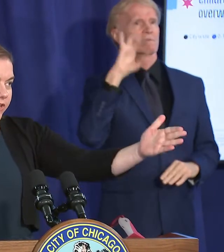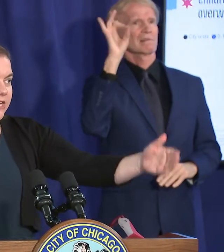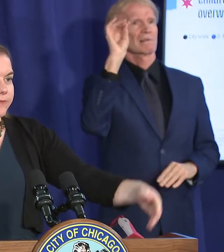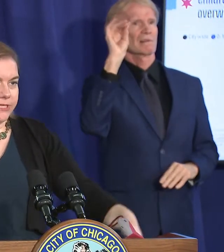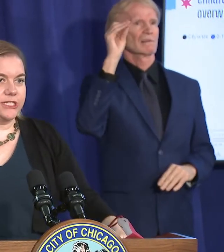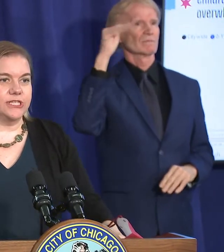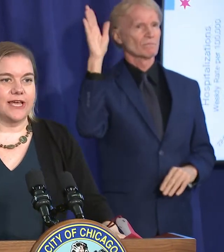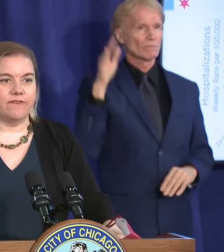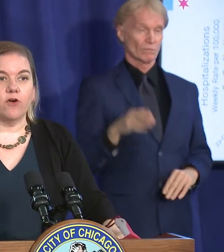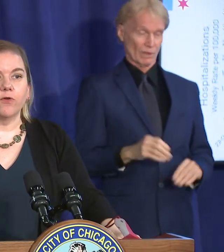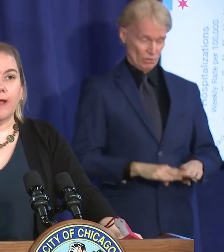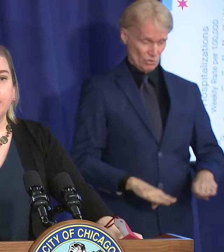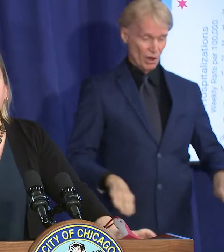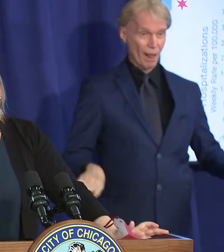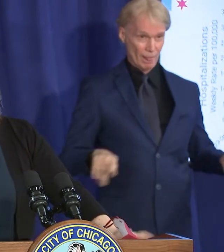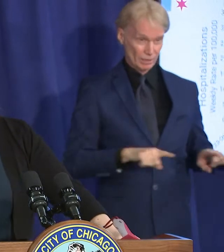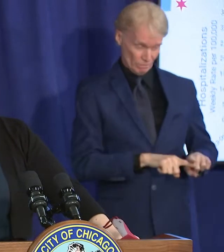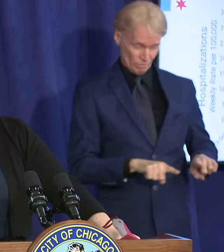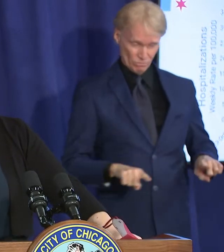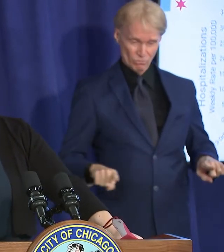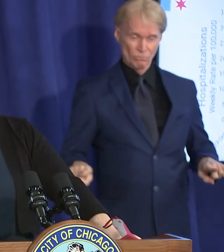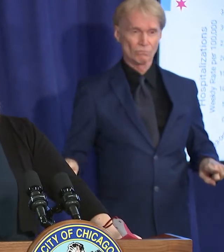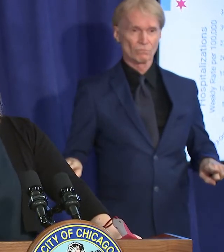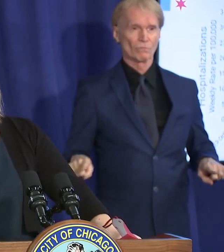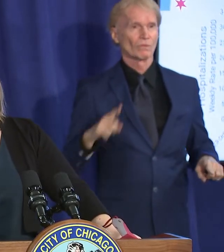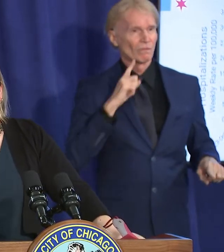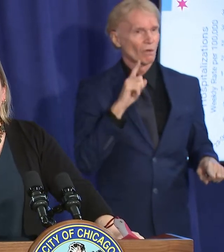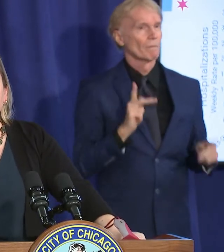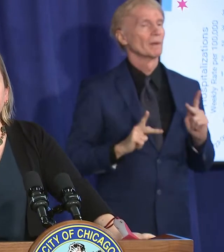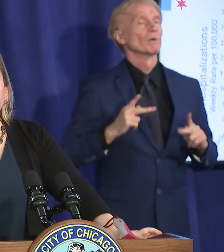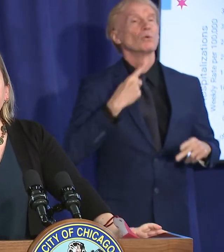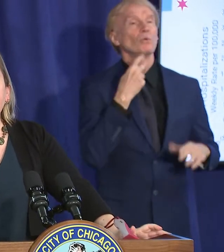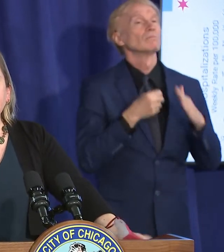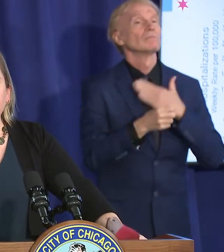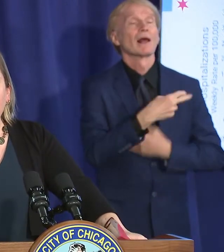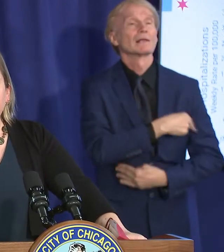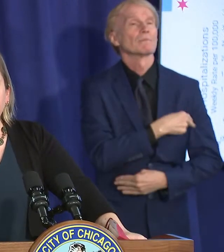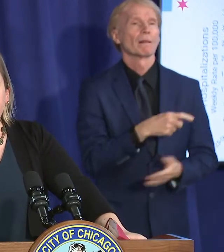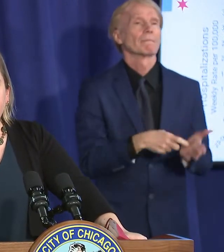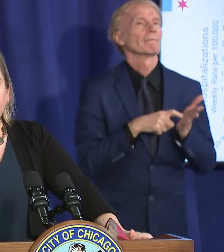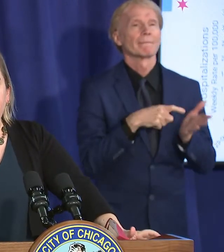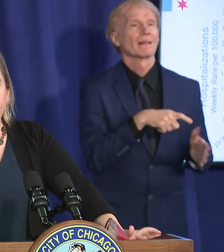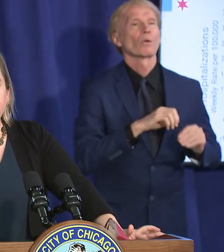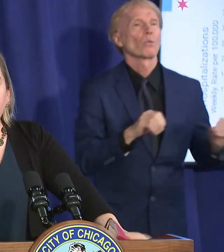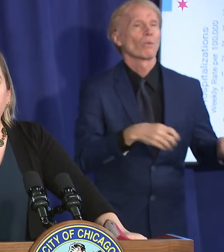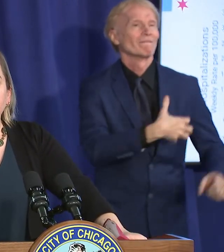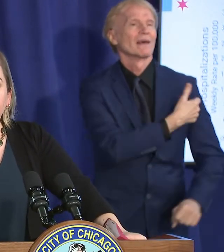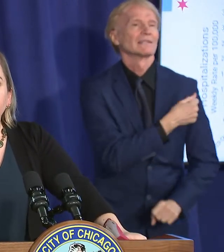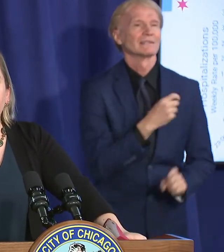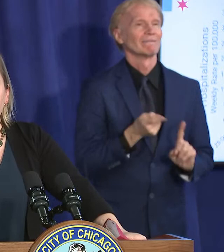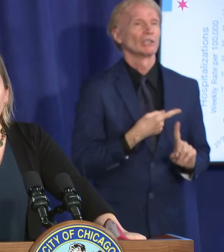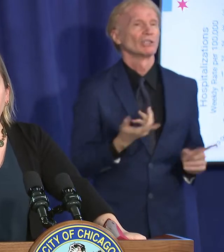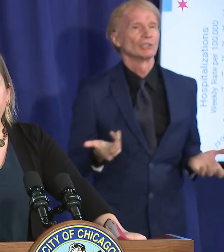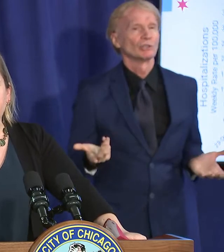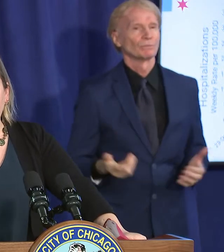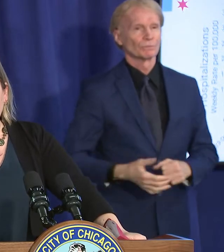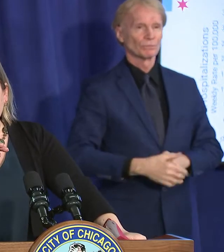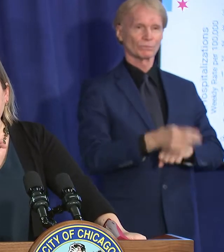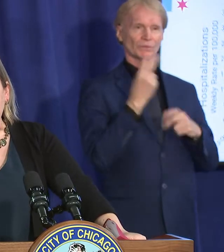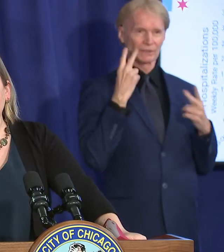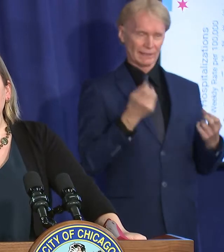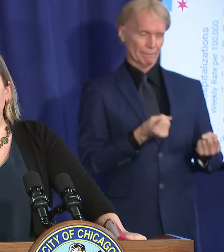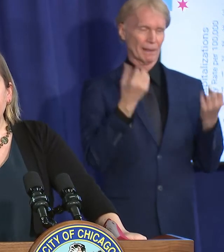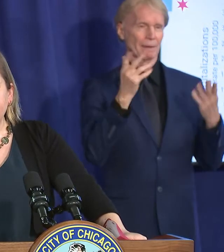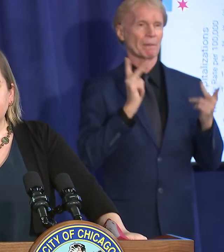child COVID hospitalizations have overwhelmingly been seen in unvaccinated kids. Here too is our hospitalization rates among children for COVID. So you